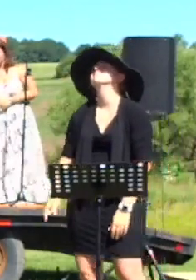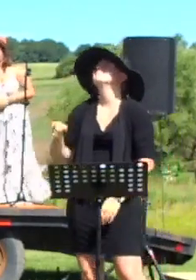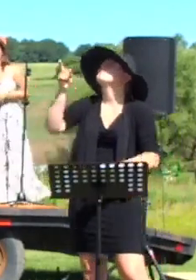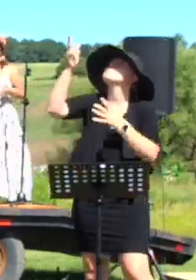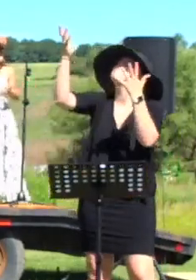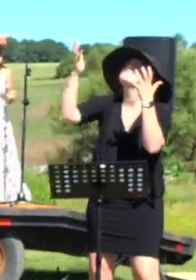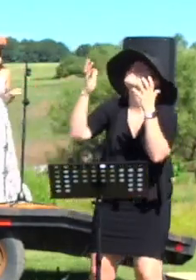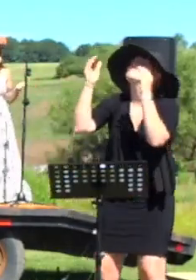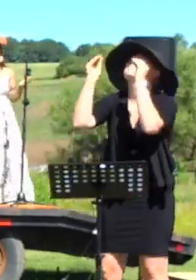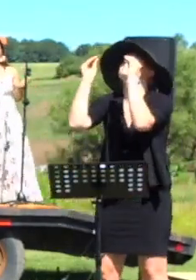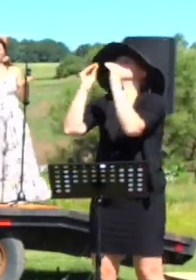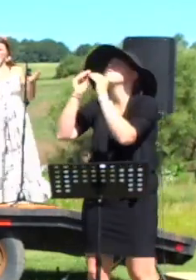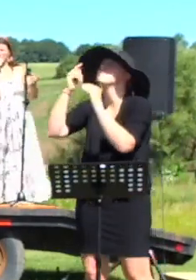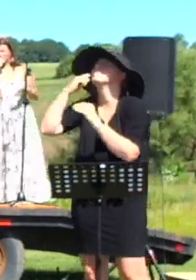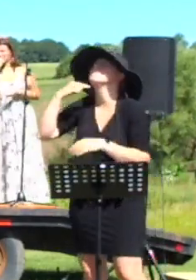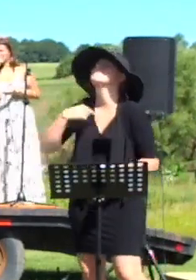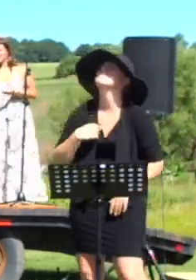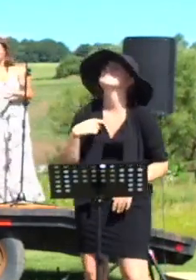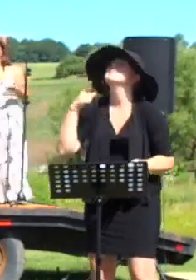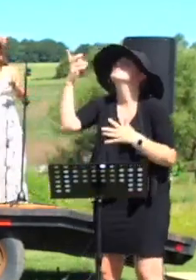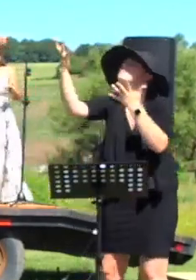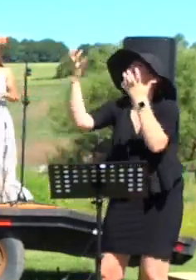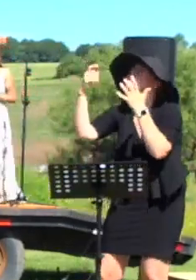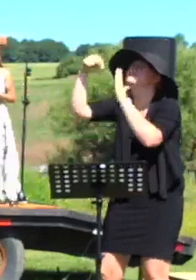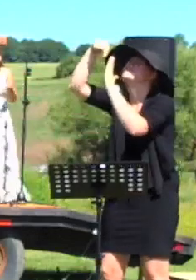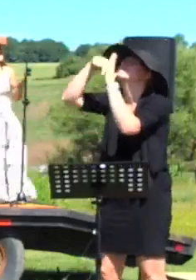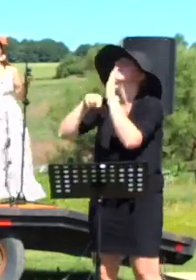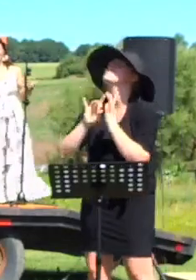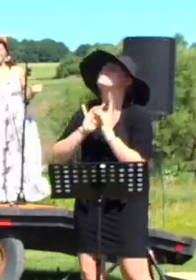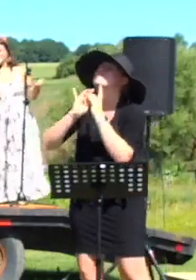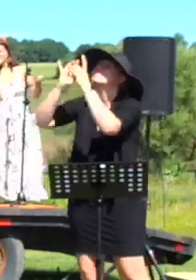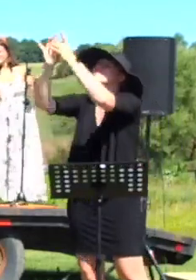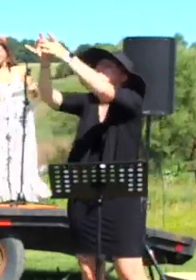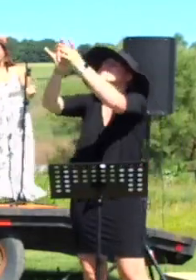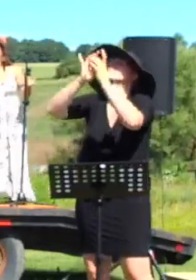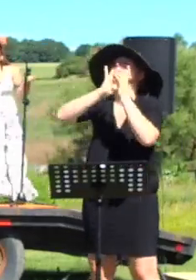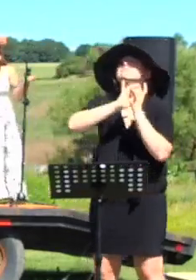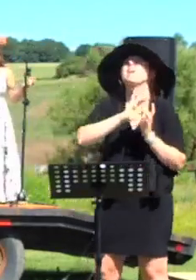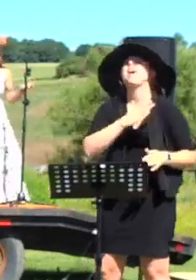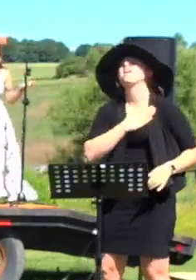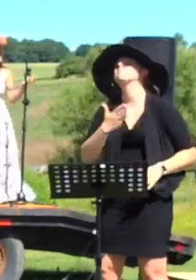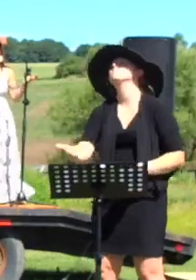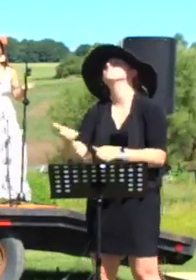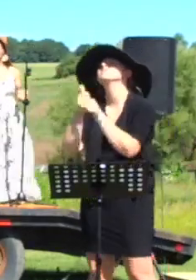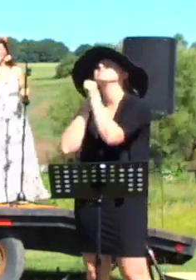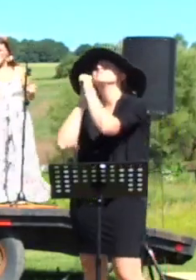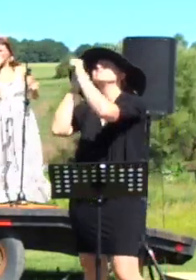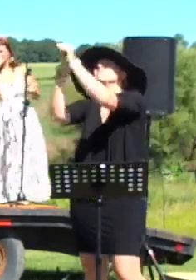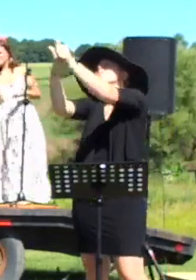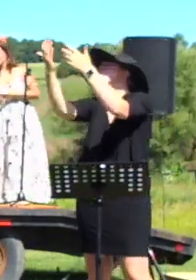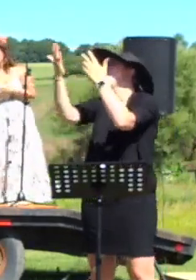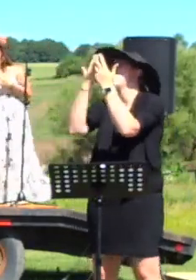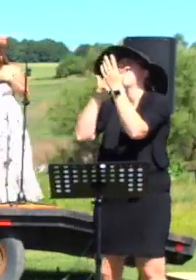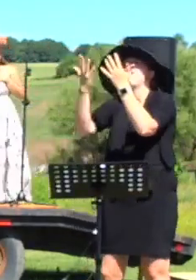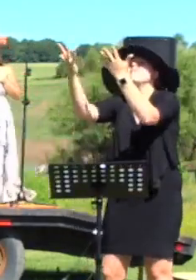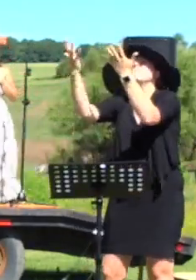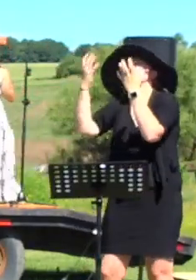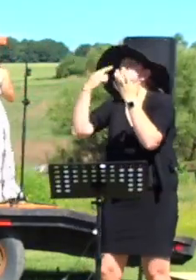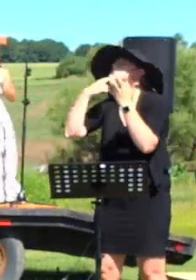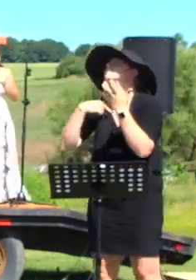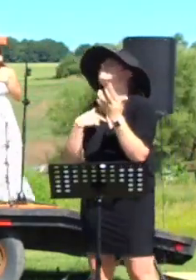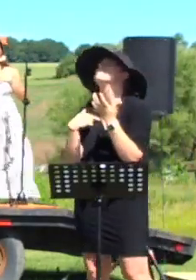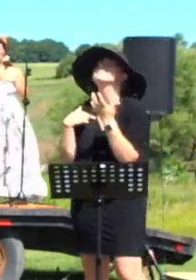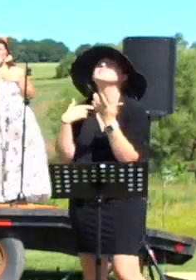Lord. 'Cause you have called me higher. You have called me deeper, and I'll go where